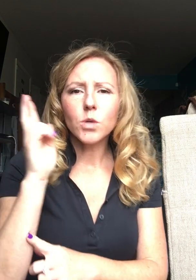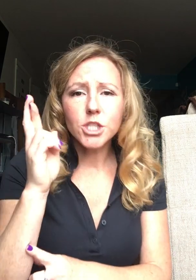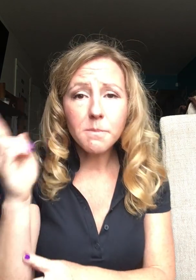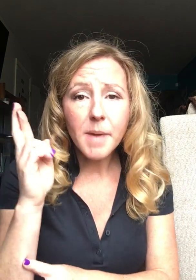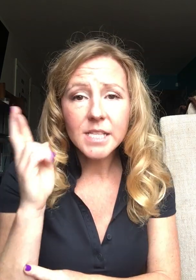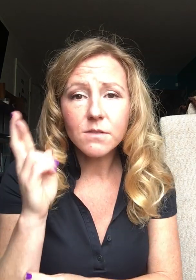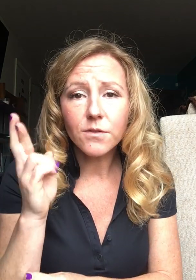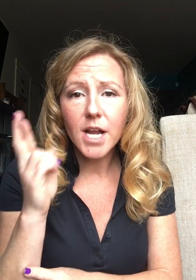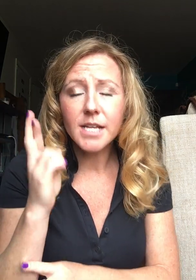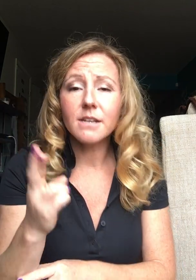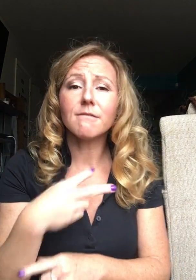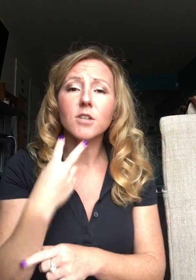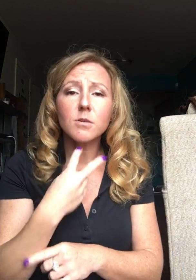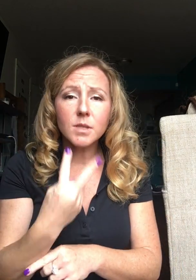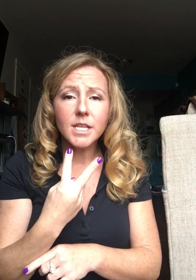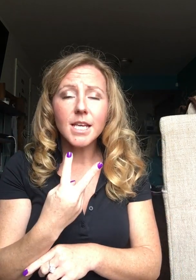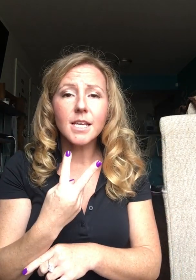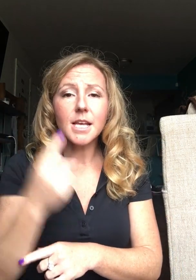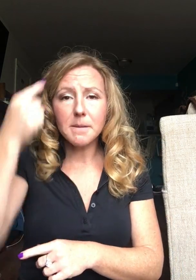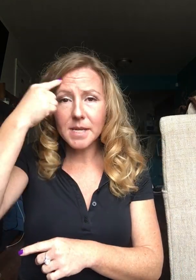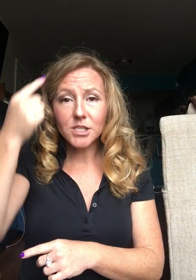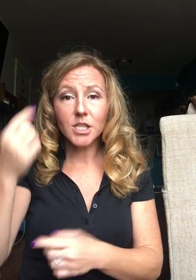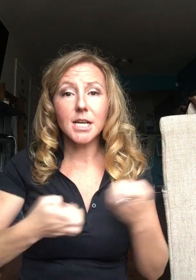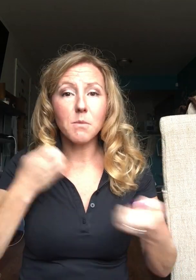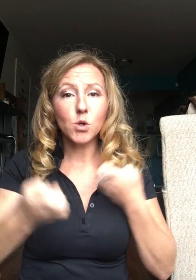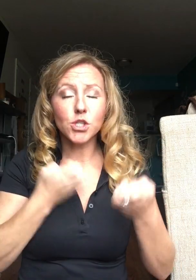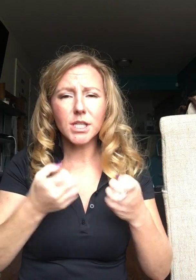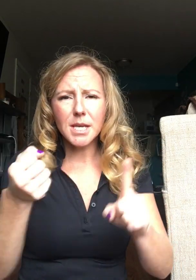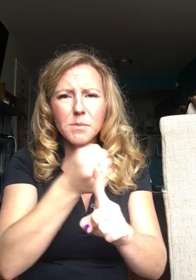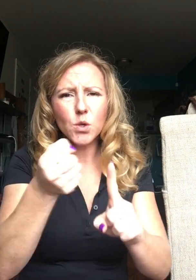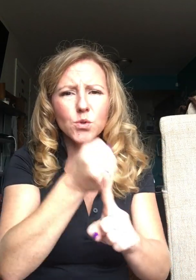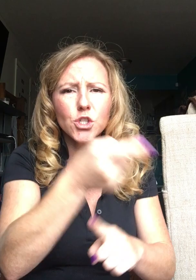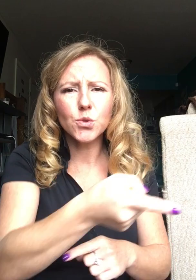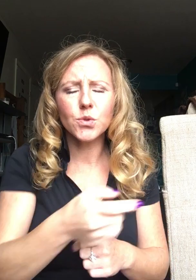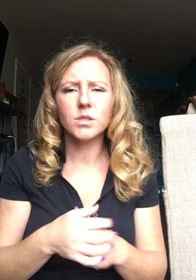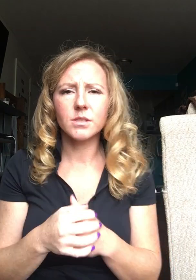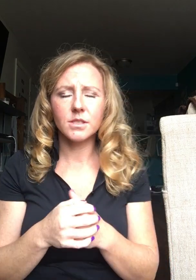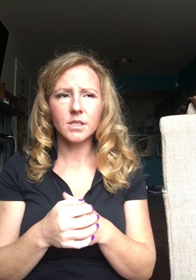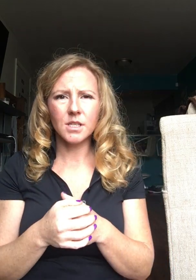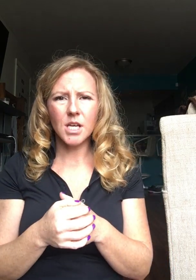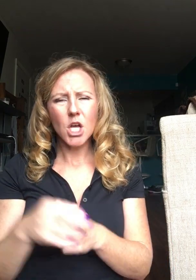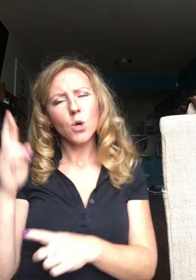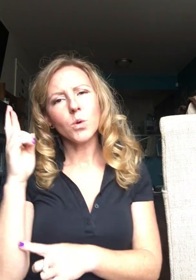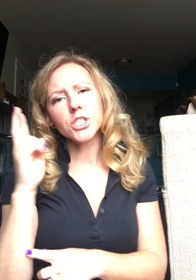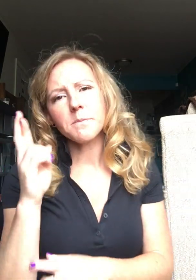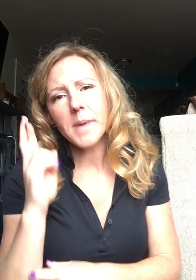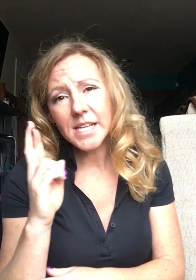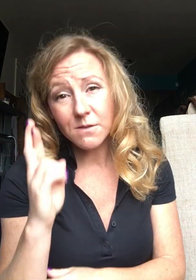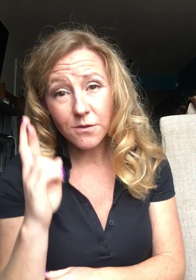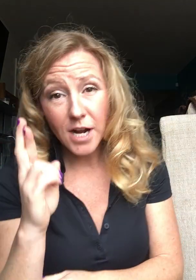Would your best friend verbally and mentally and emotionally abuse you? Would your best